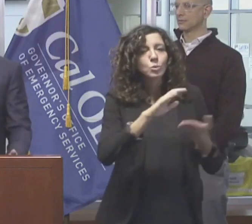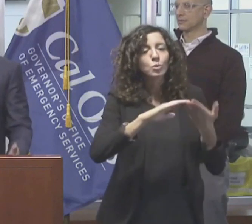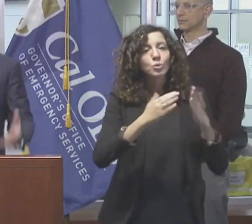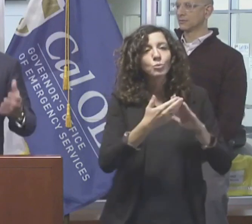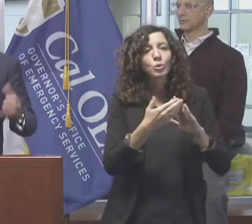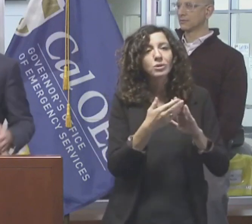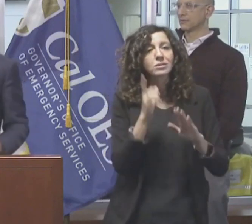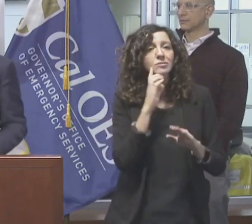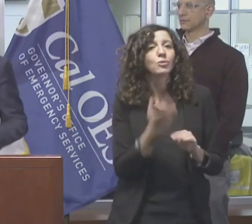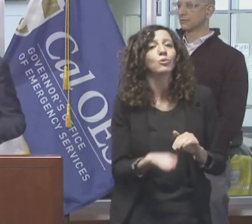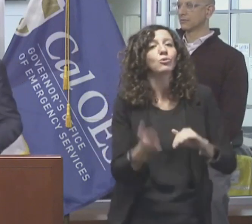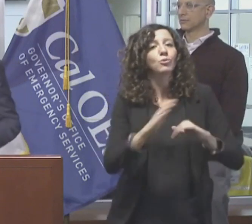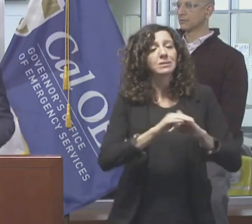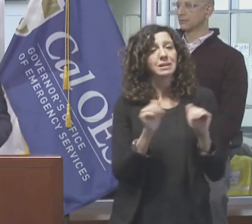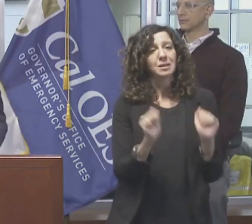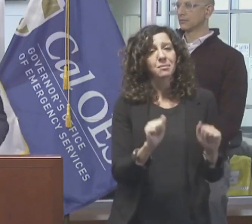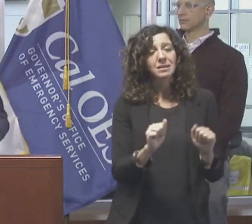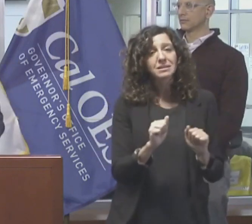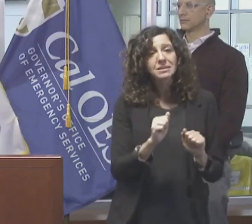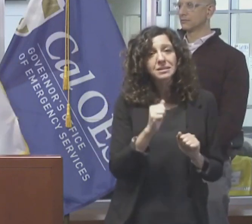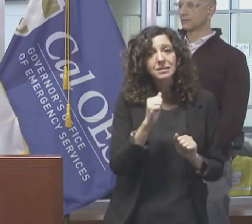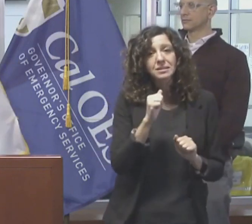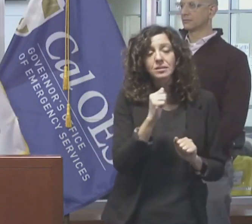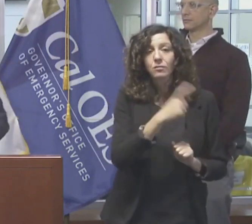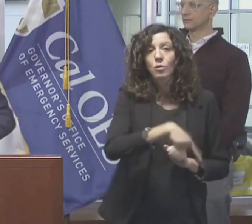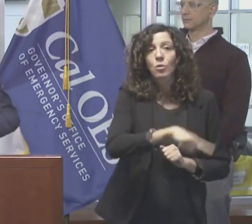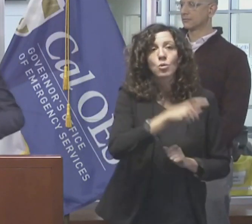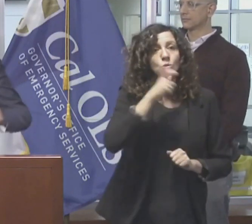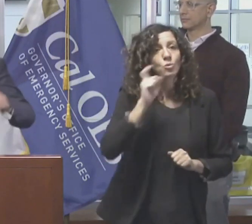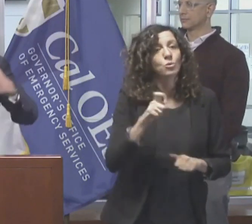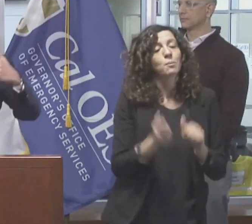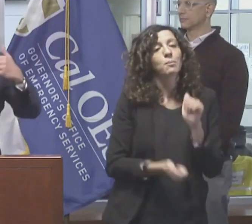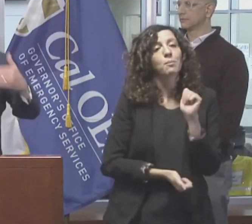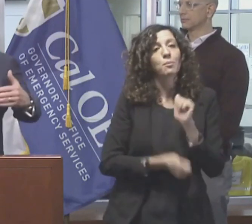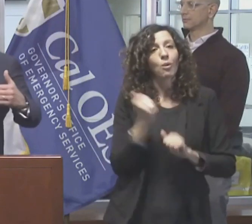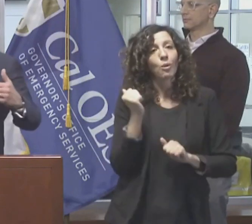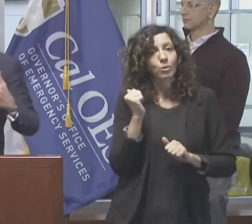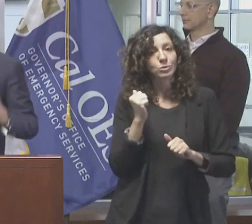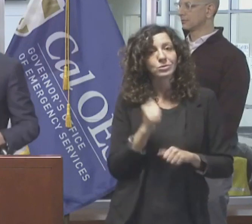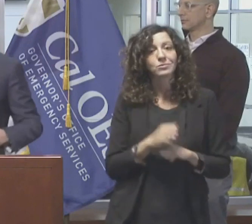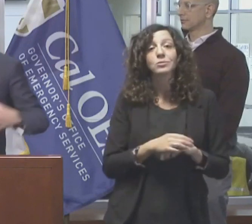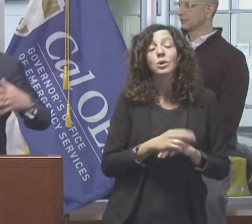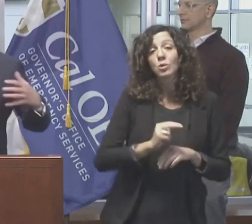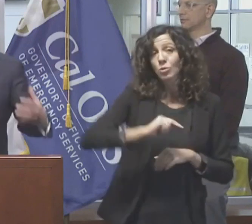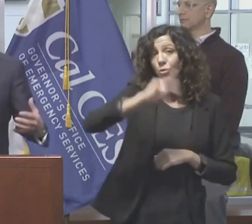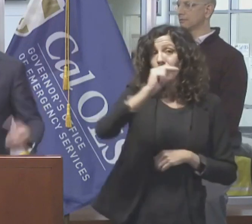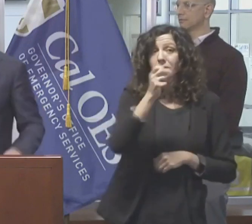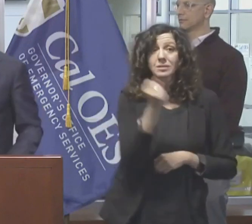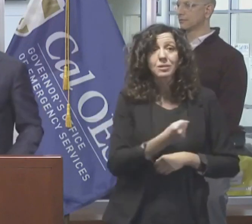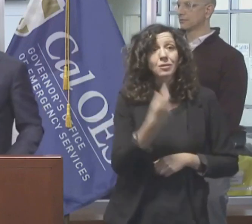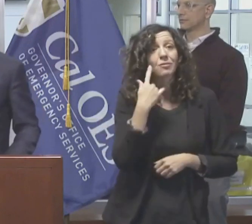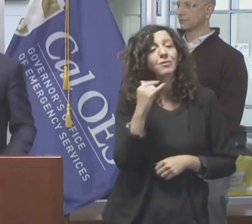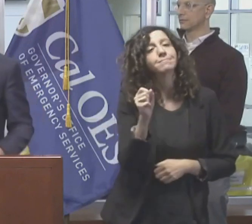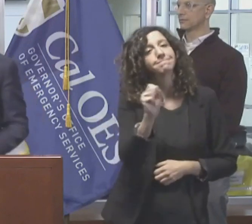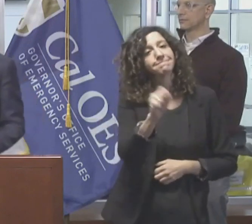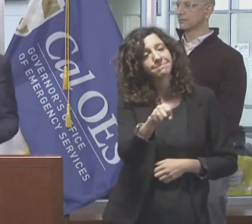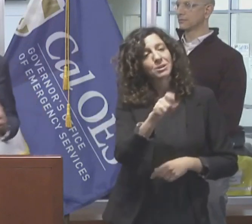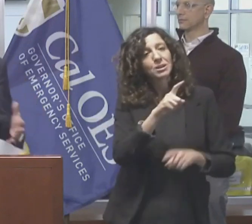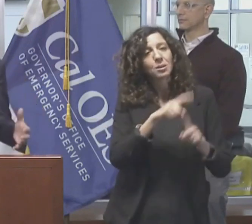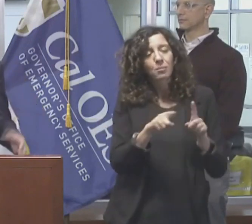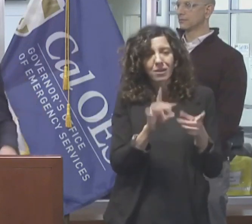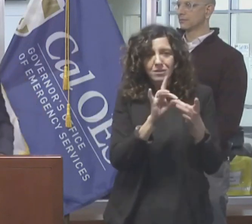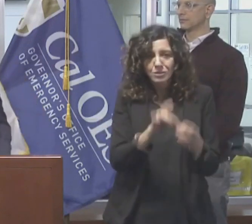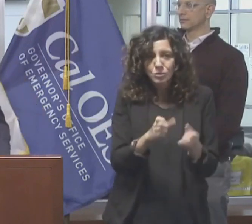energies to increase capacity in those communities that need it the most. So it's, yes, north and south, but it's also from a